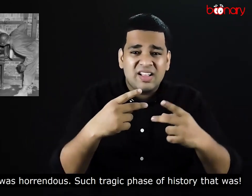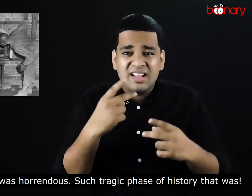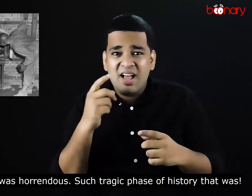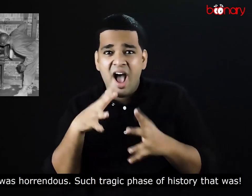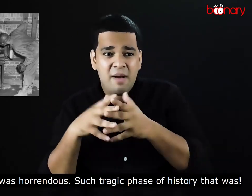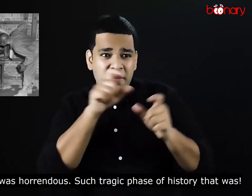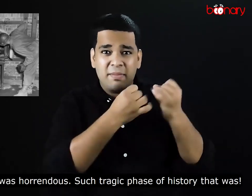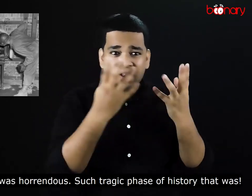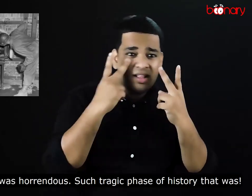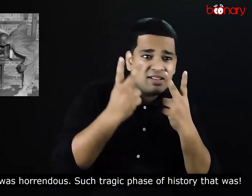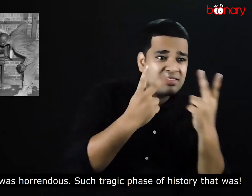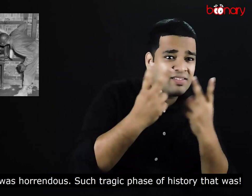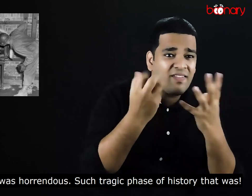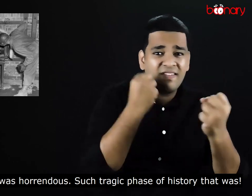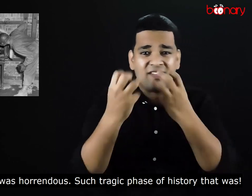That sight was